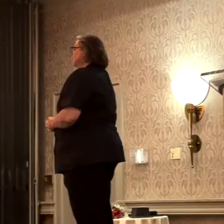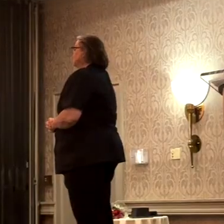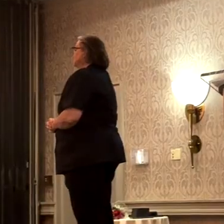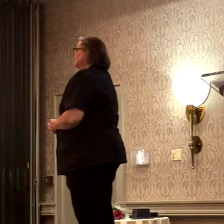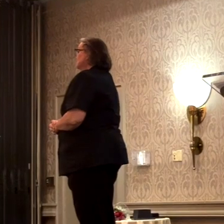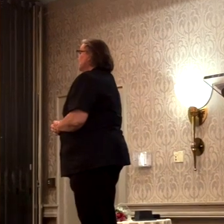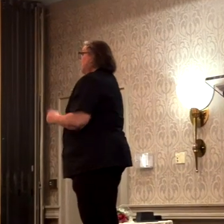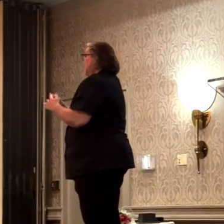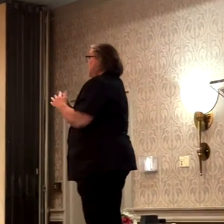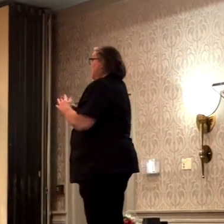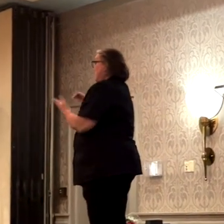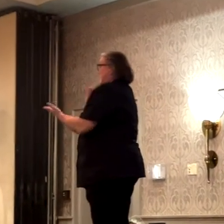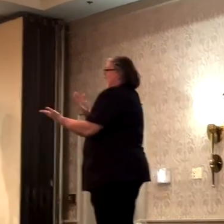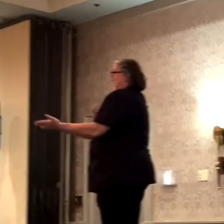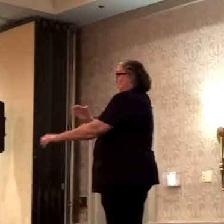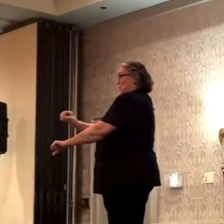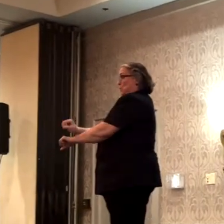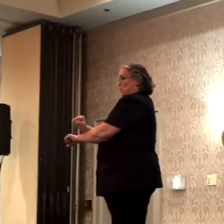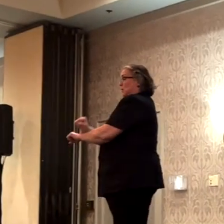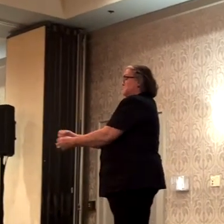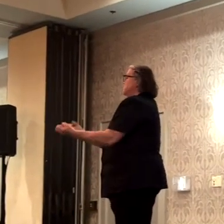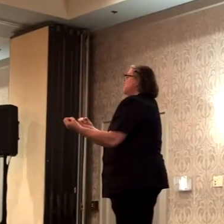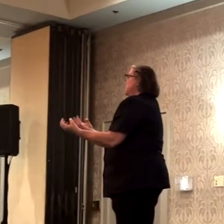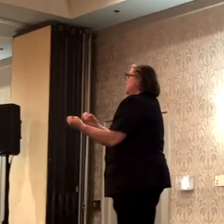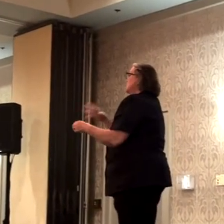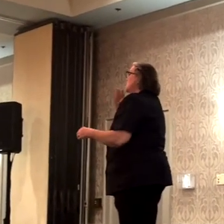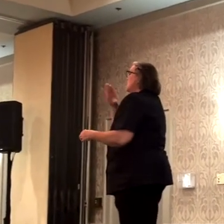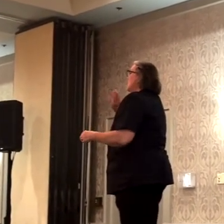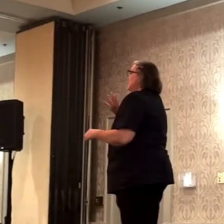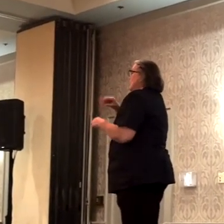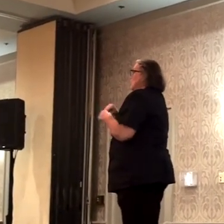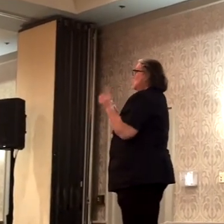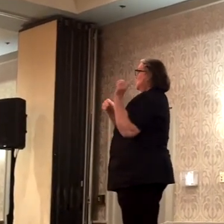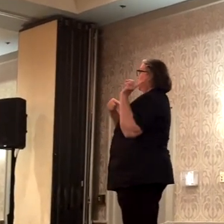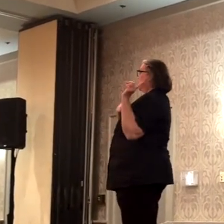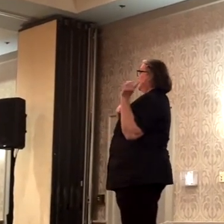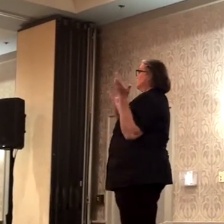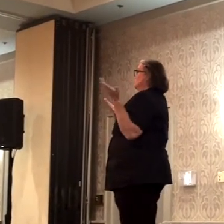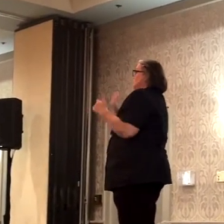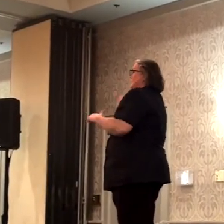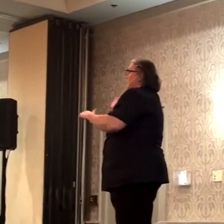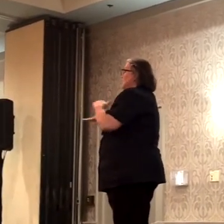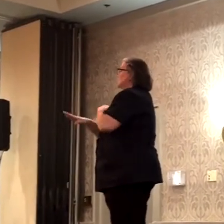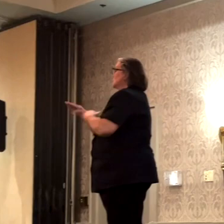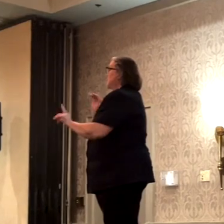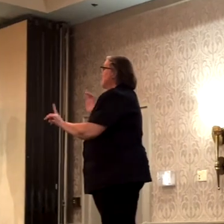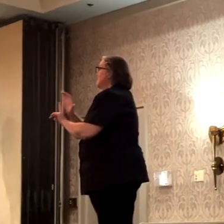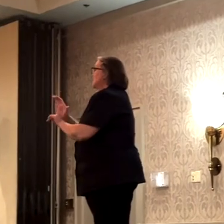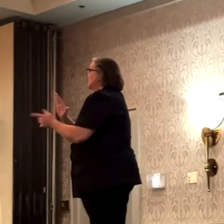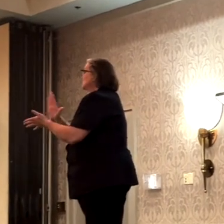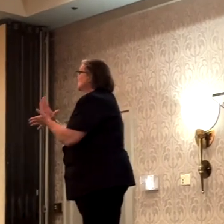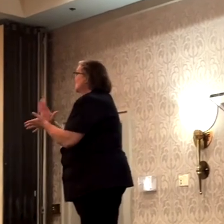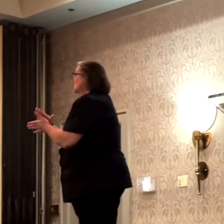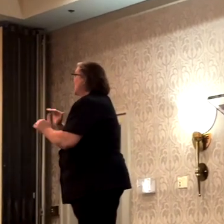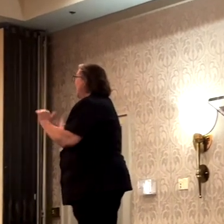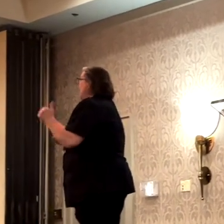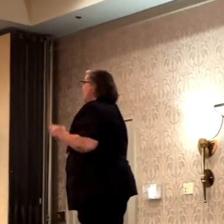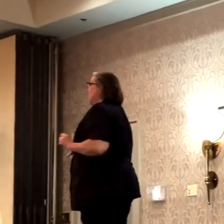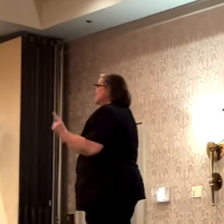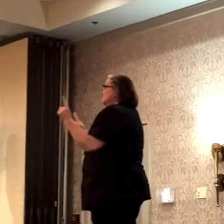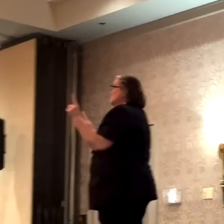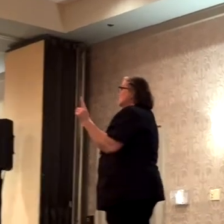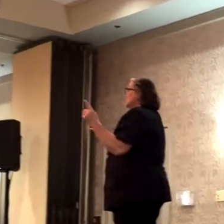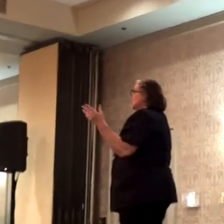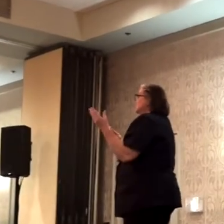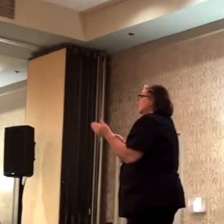At the start of our careers, many women, including me, entered public service. Hiring opportunities were more